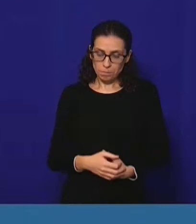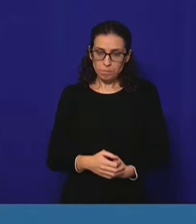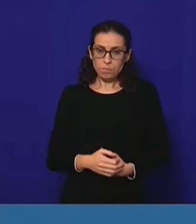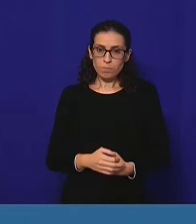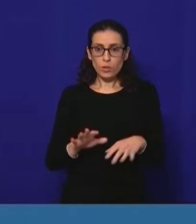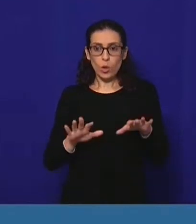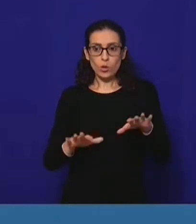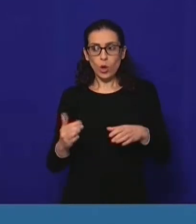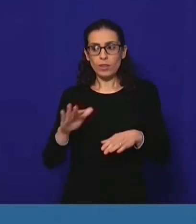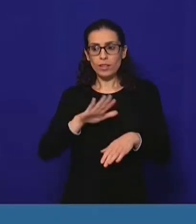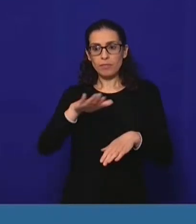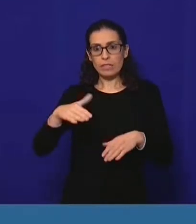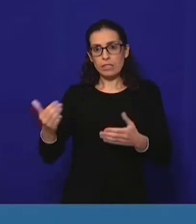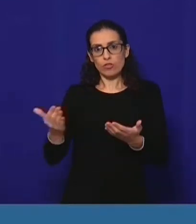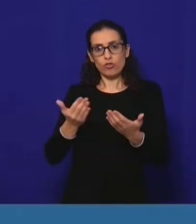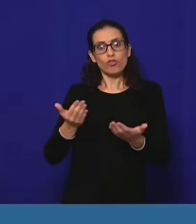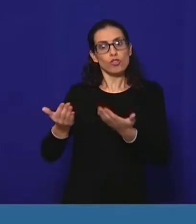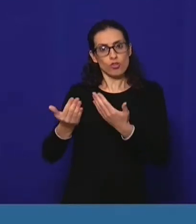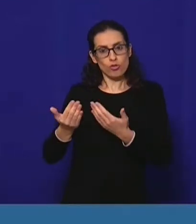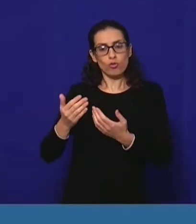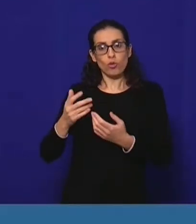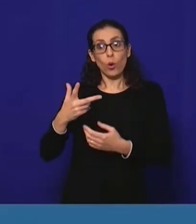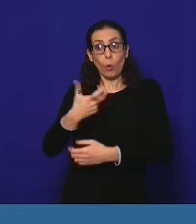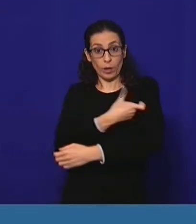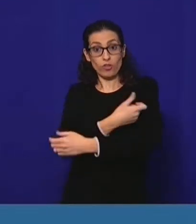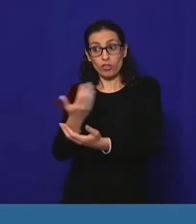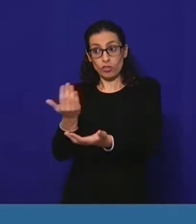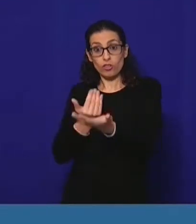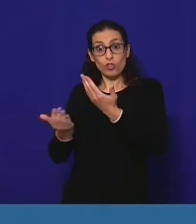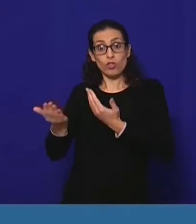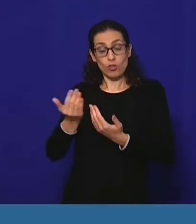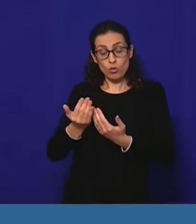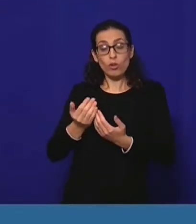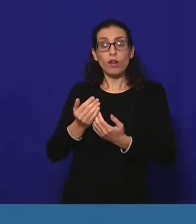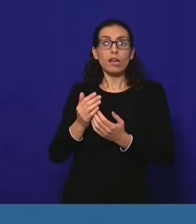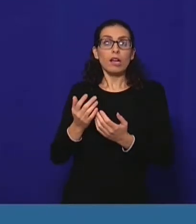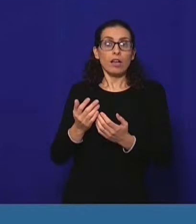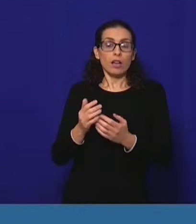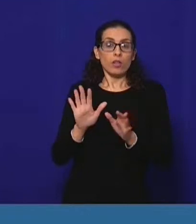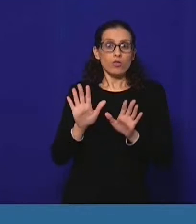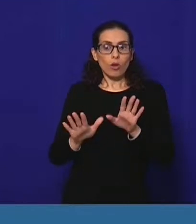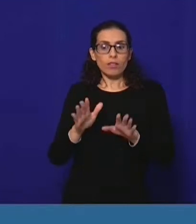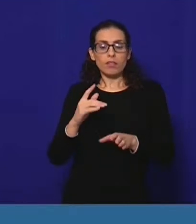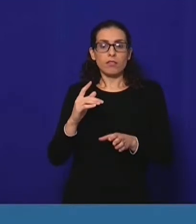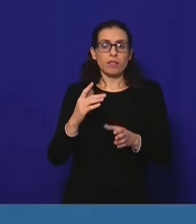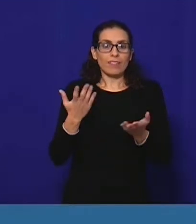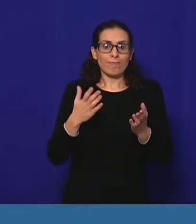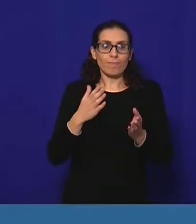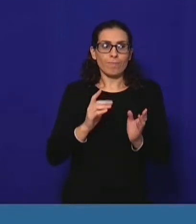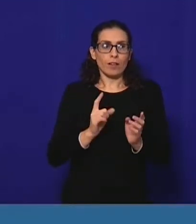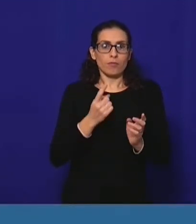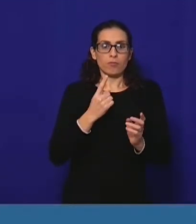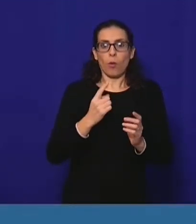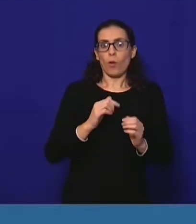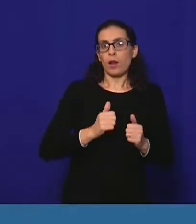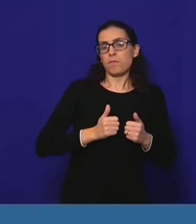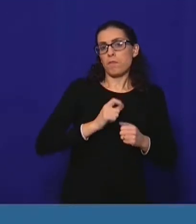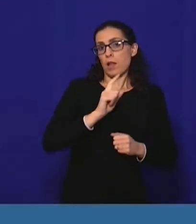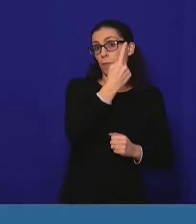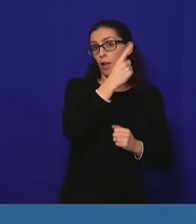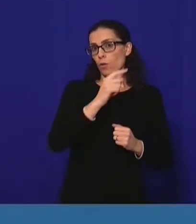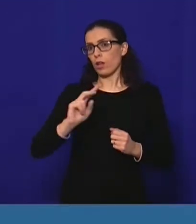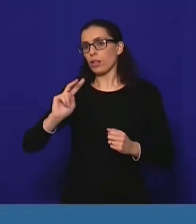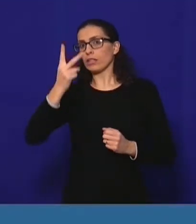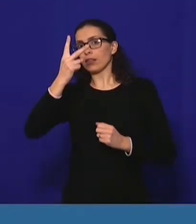li jibdew ġejjin, nibdew niftħu anka skont il-prioritization li konna diġà qsamna magħkom, importanti li nibqgħu